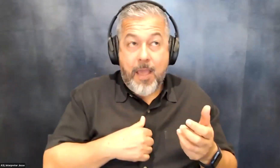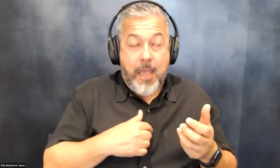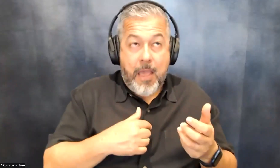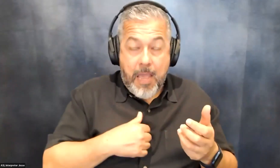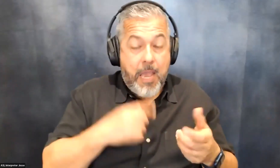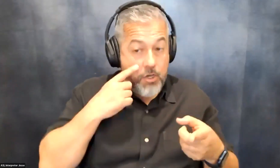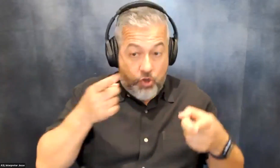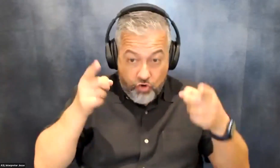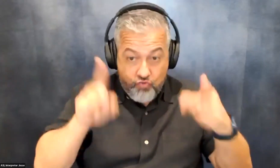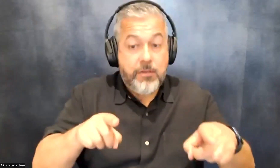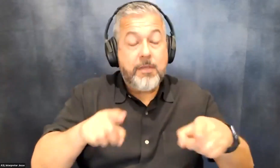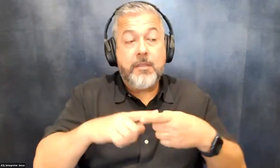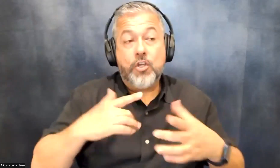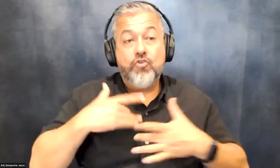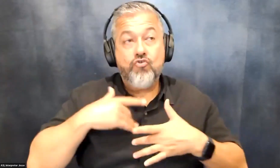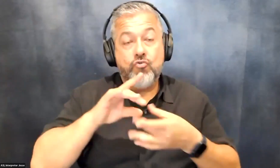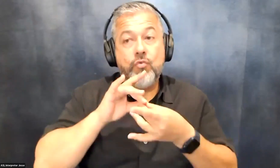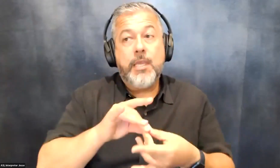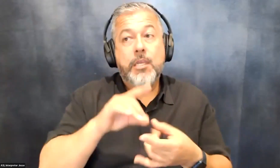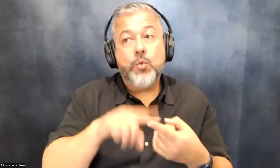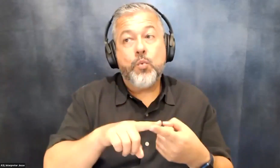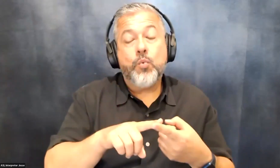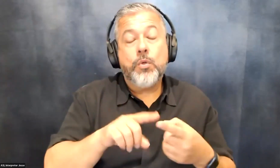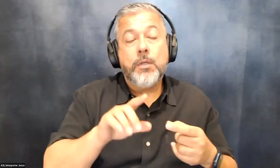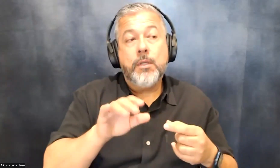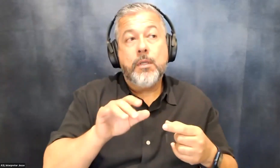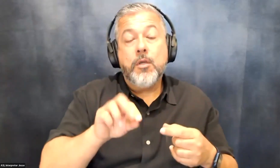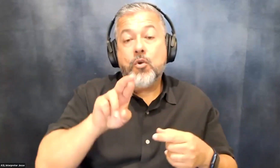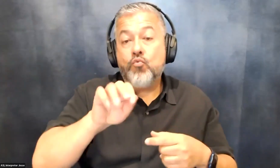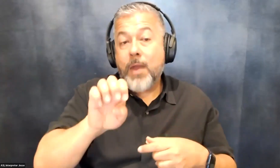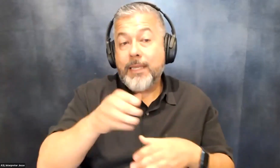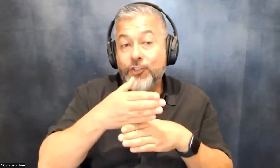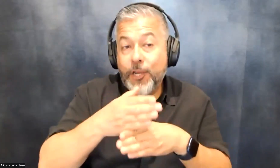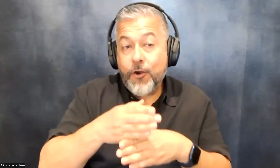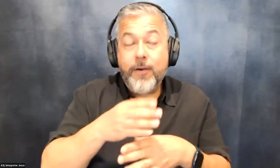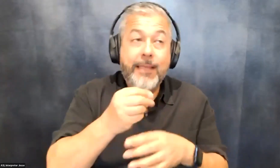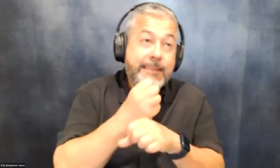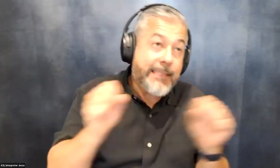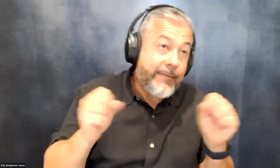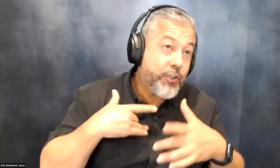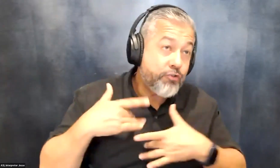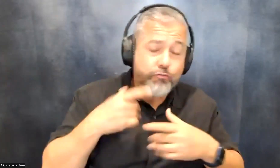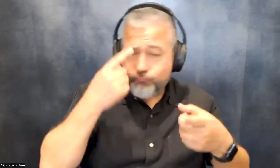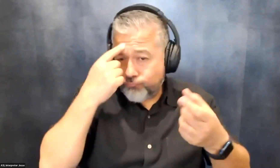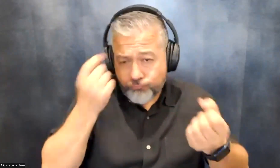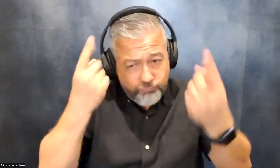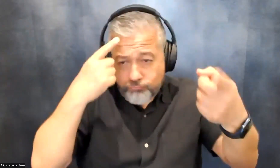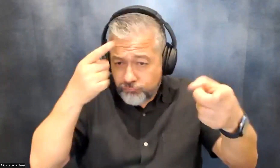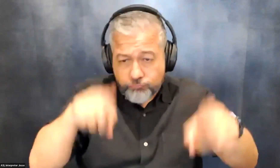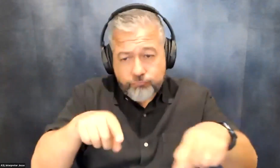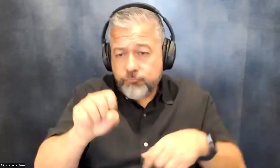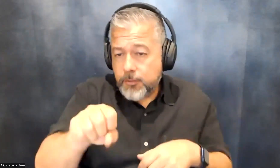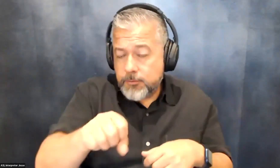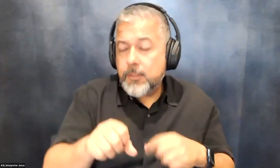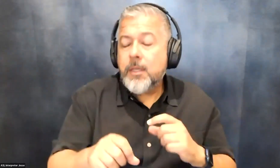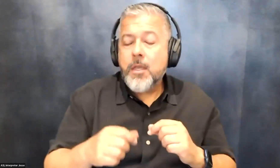would agree the concerns related to ride shares and safety concerns. I know Johnny in the beginning kind of had a discussion